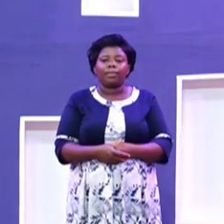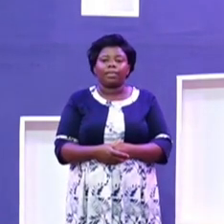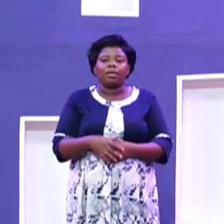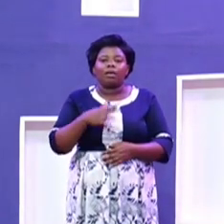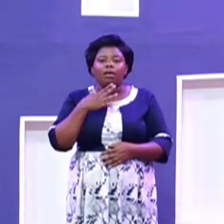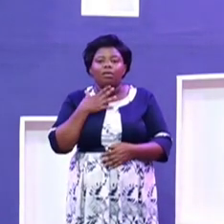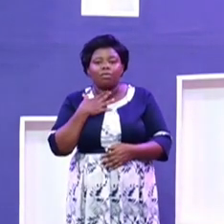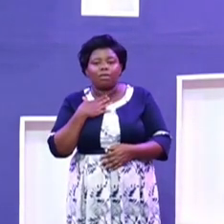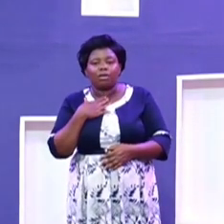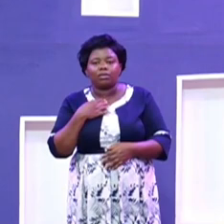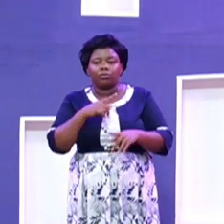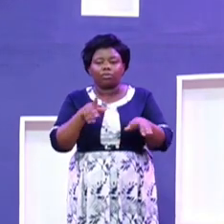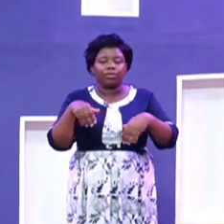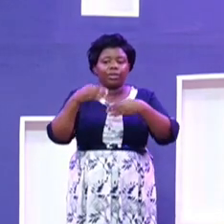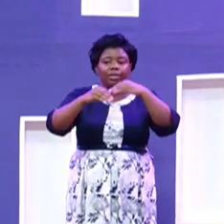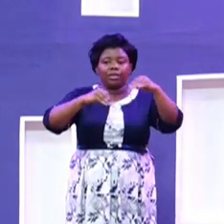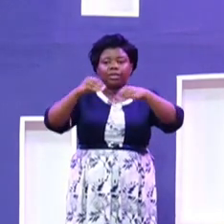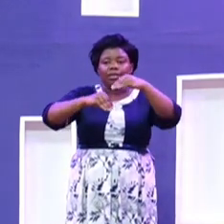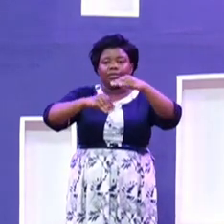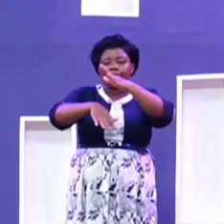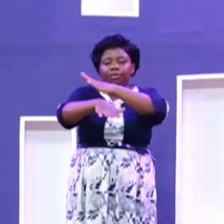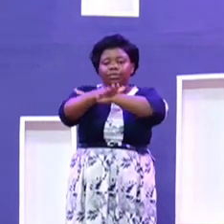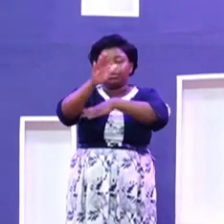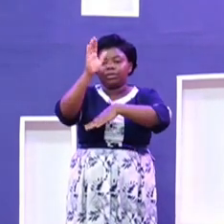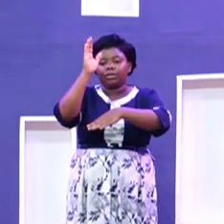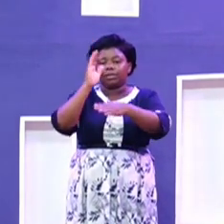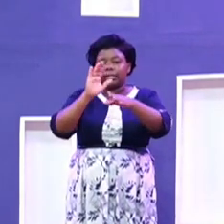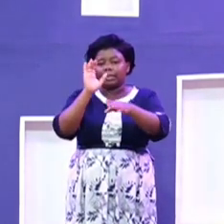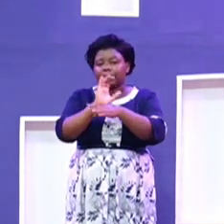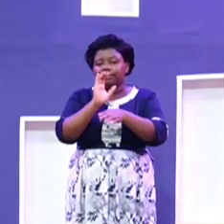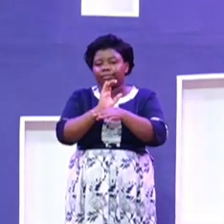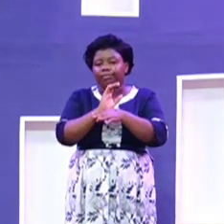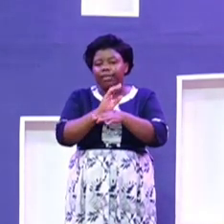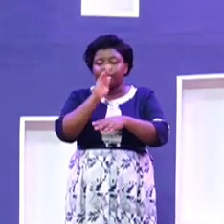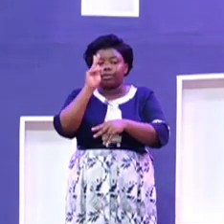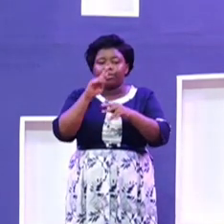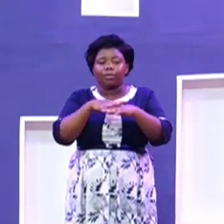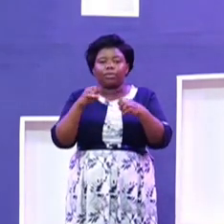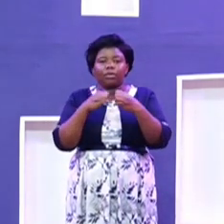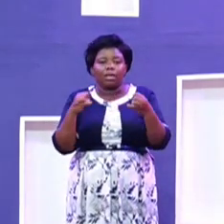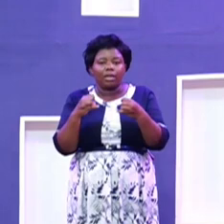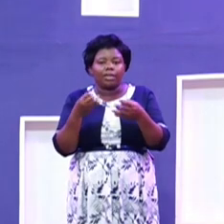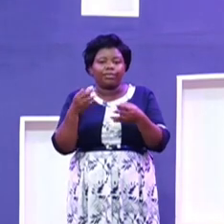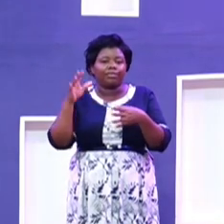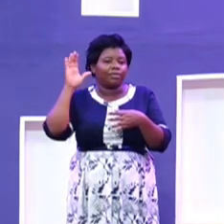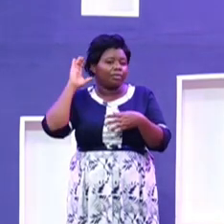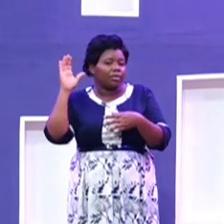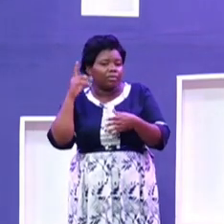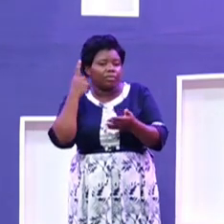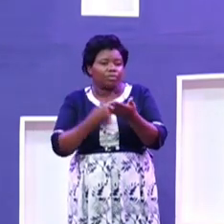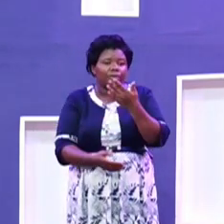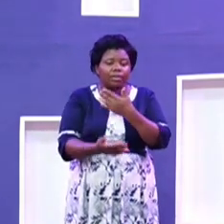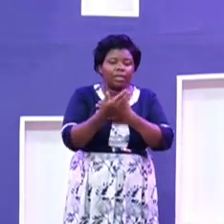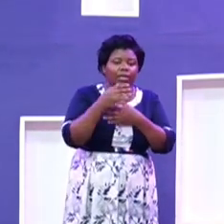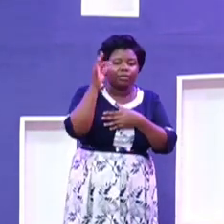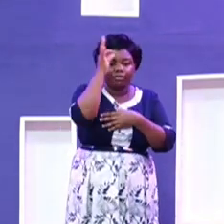njagala tubeere nga tuwaayo mu nyumba ya Mukama. Naffe abali ku online, abali kuwuliriza ku WhatsApp, abali ku